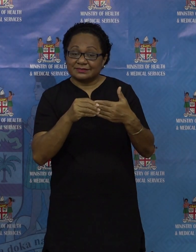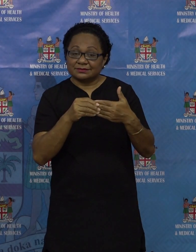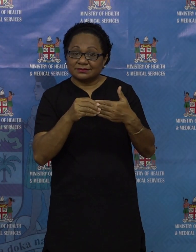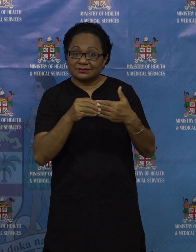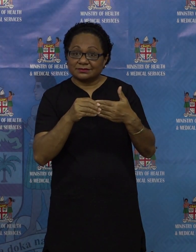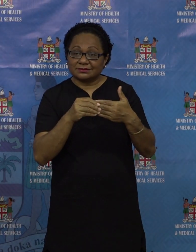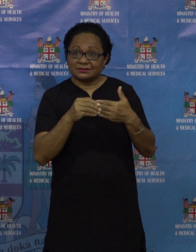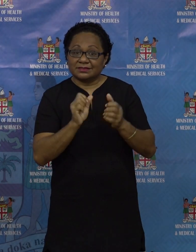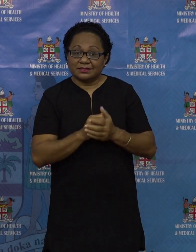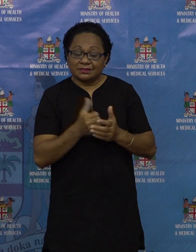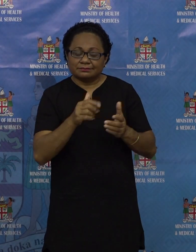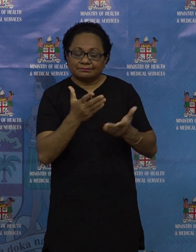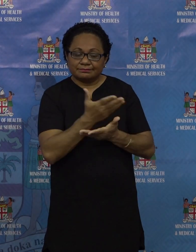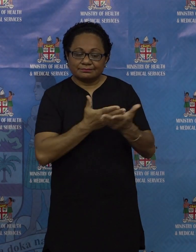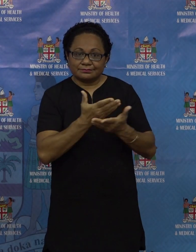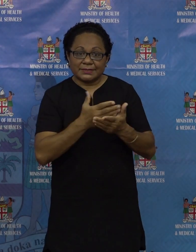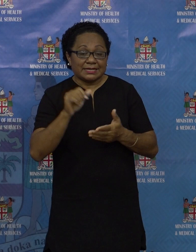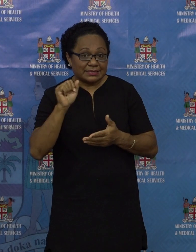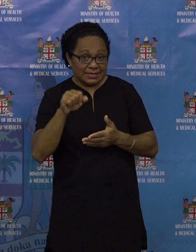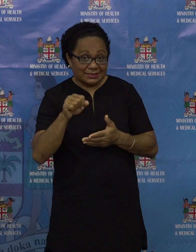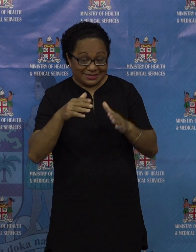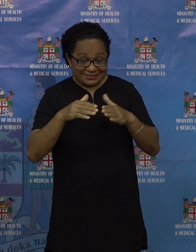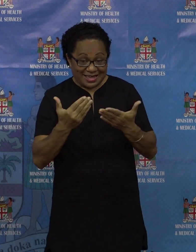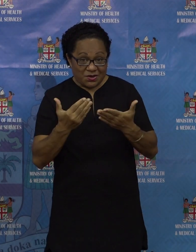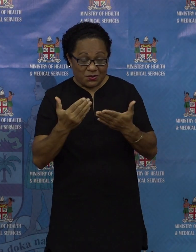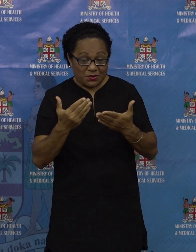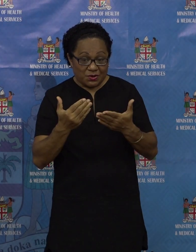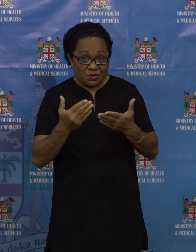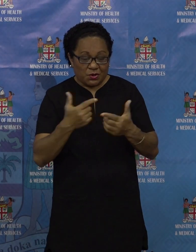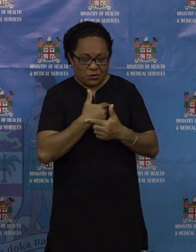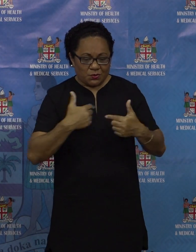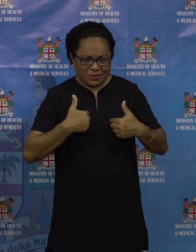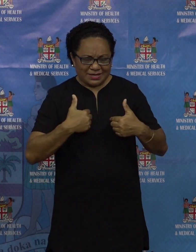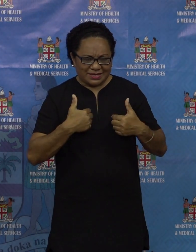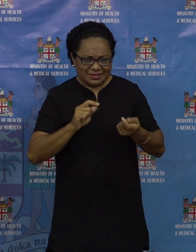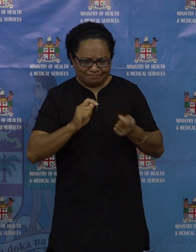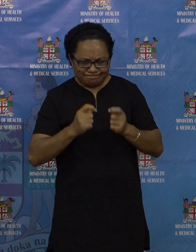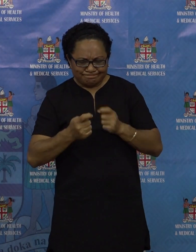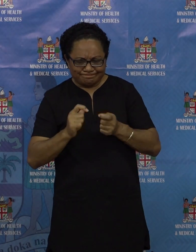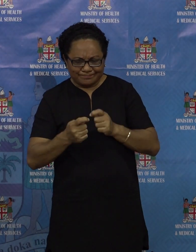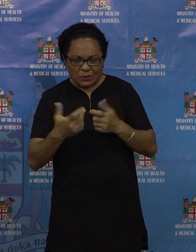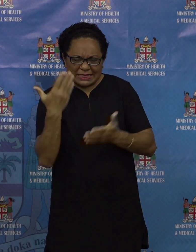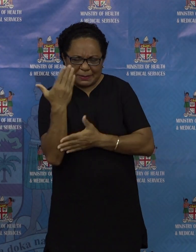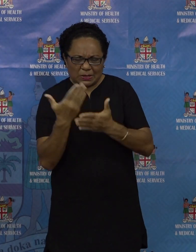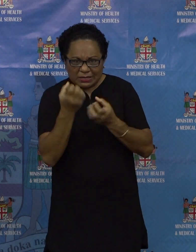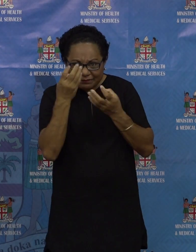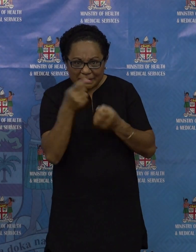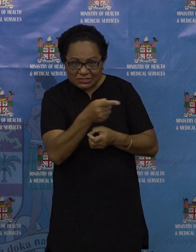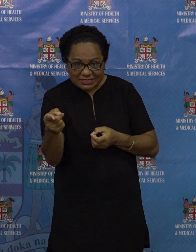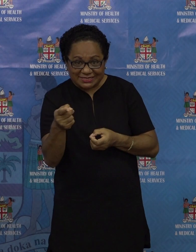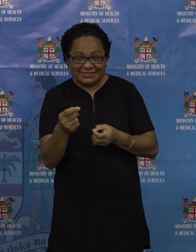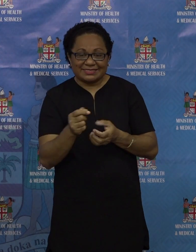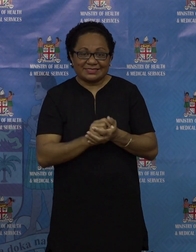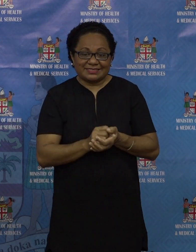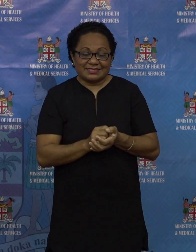we are daily responding to the current situation, adjusting where necessary based on new and emerging issues, we are